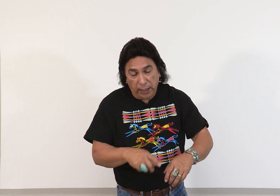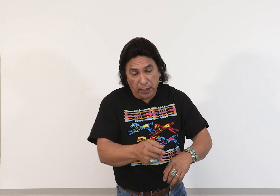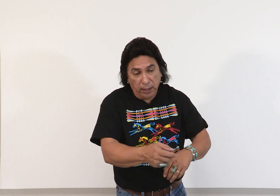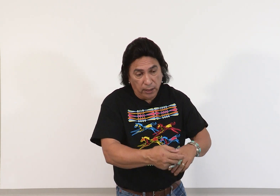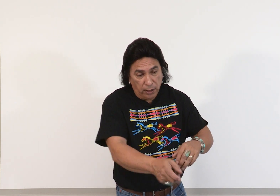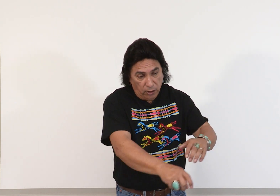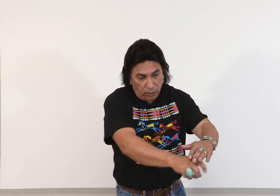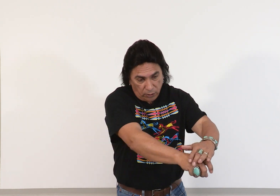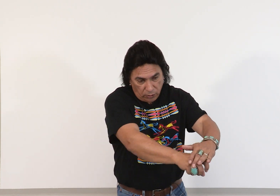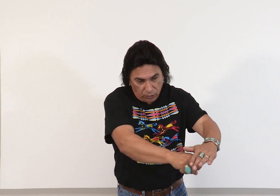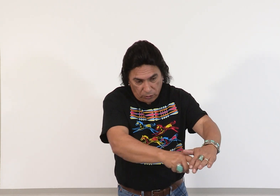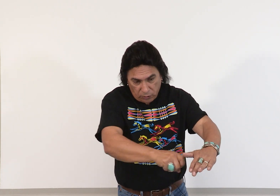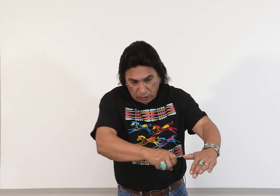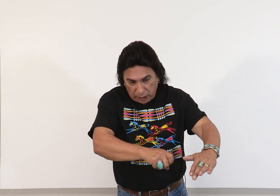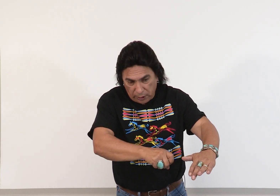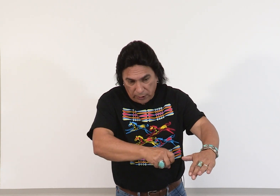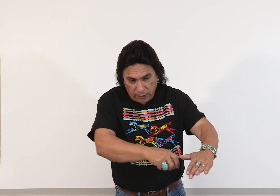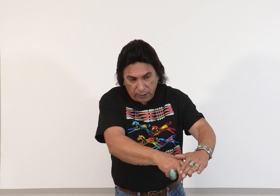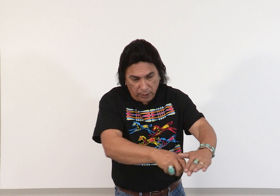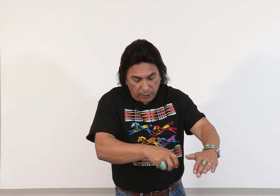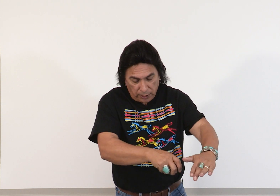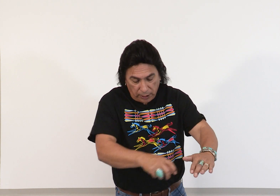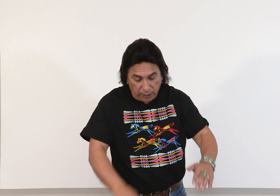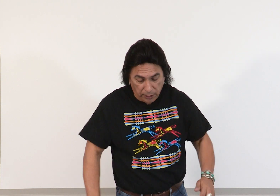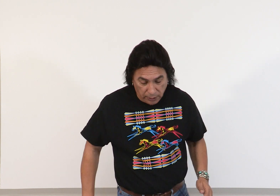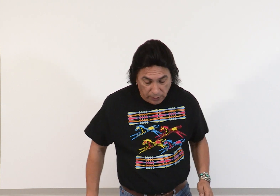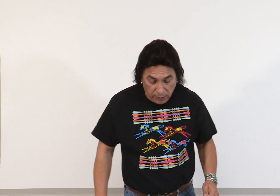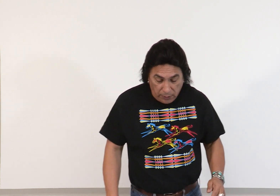They took it like that.